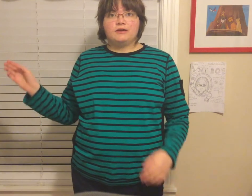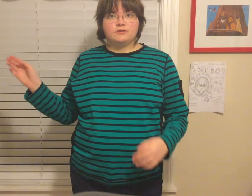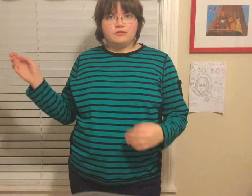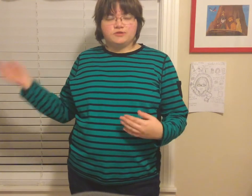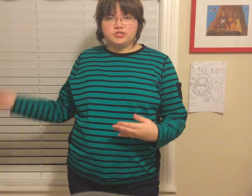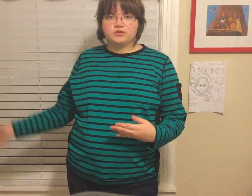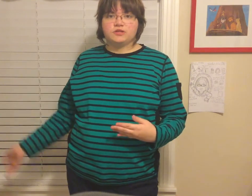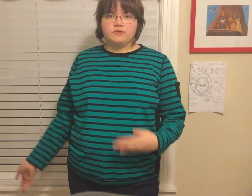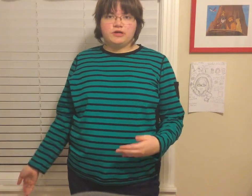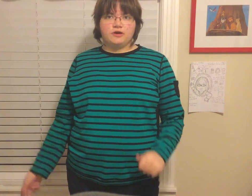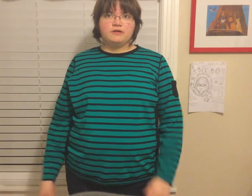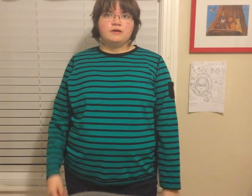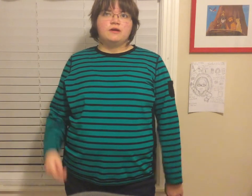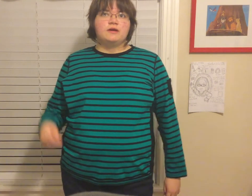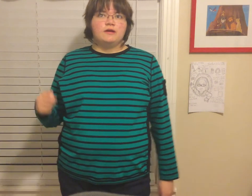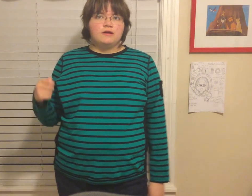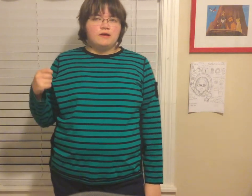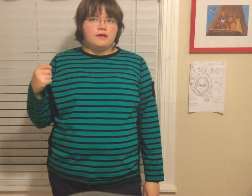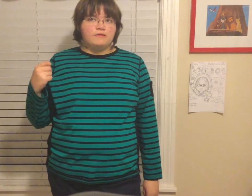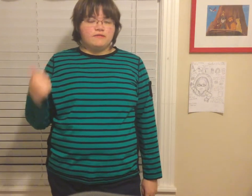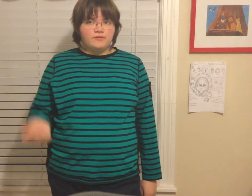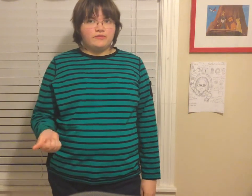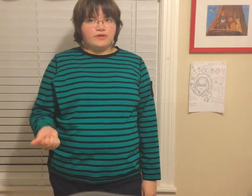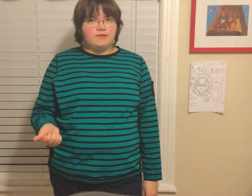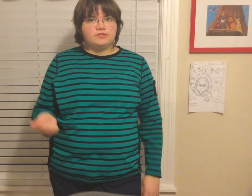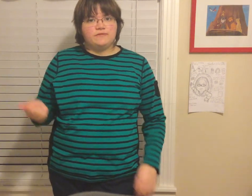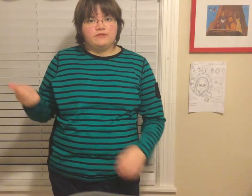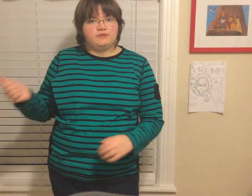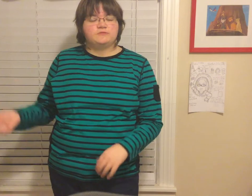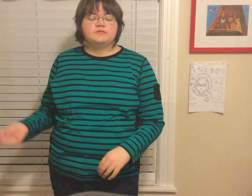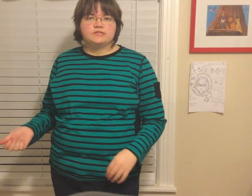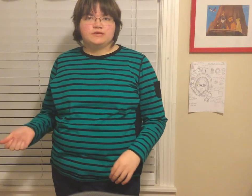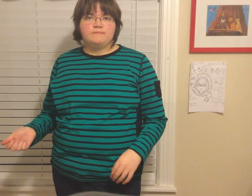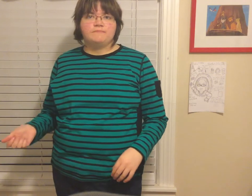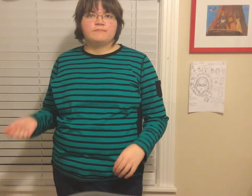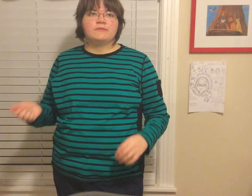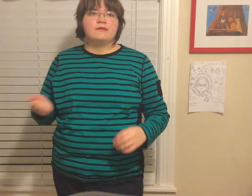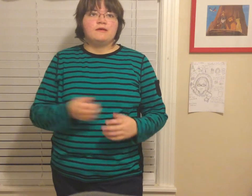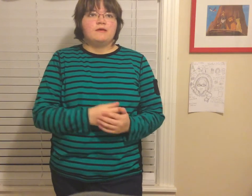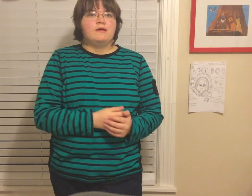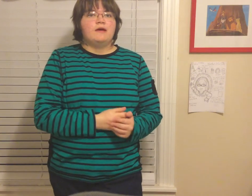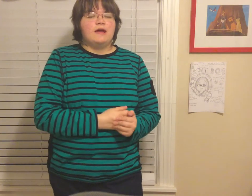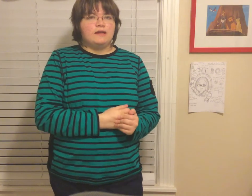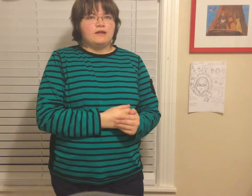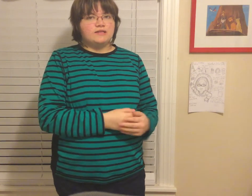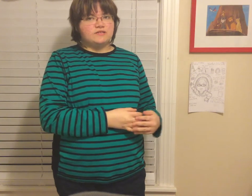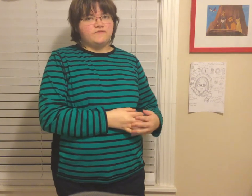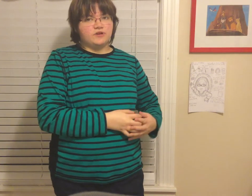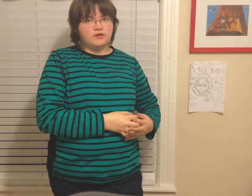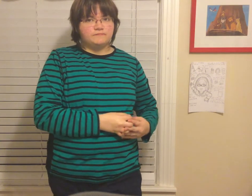actually the one she's currently working on, The Simpsons game, which came out for the Xbox 360, and Dante's Inferno.